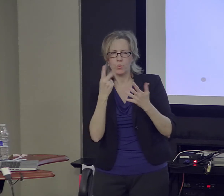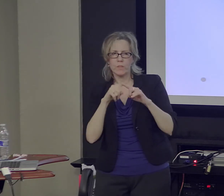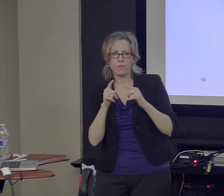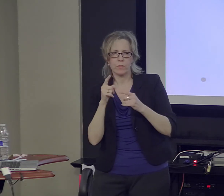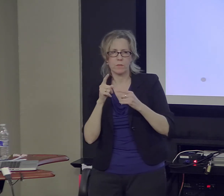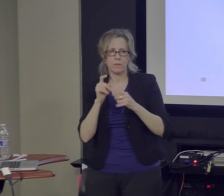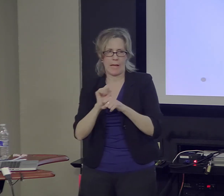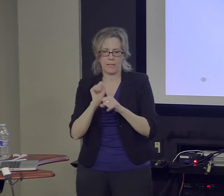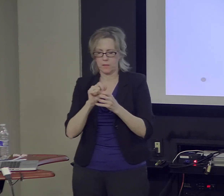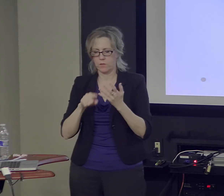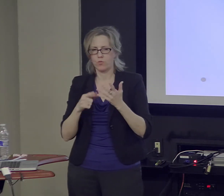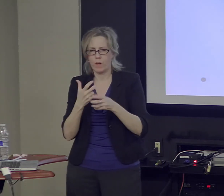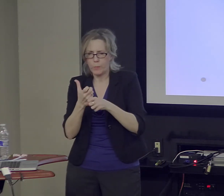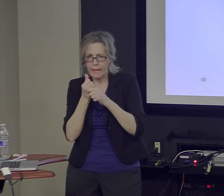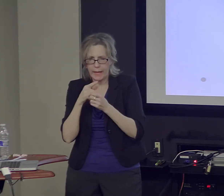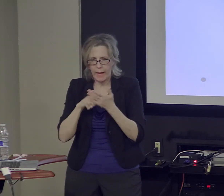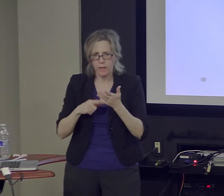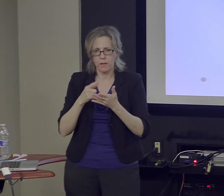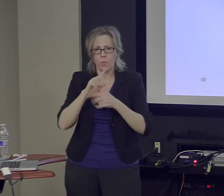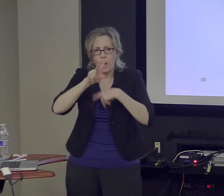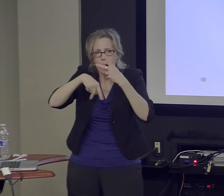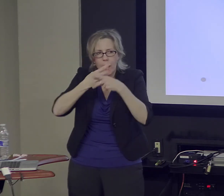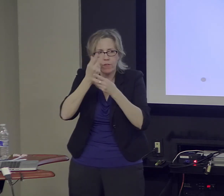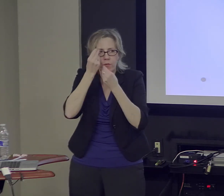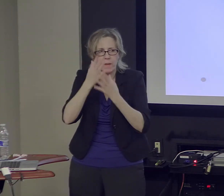to help them provide some